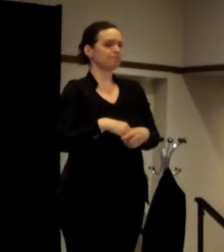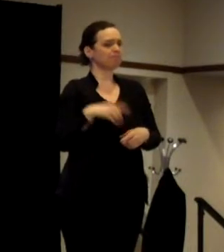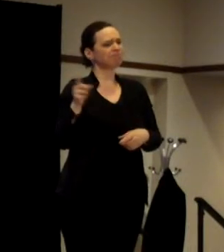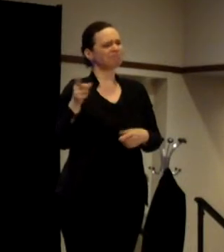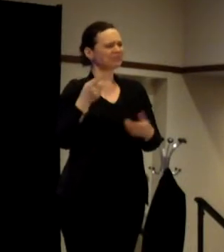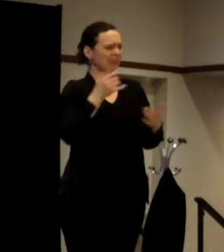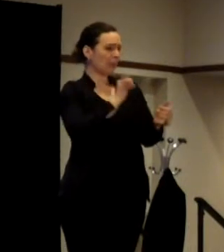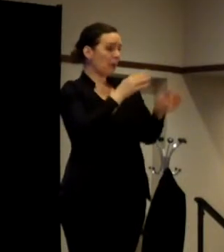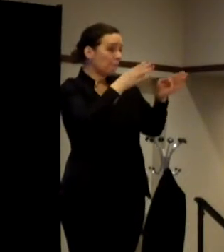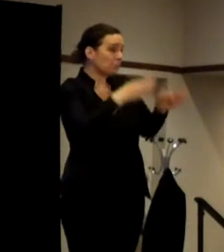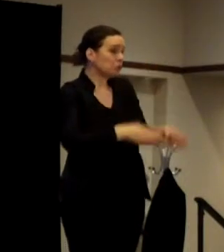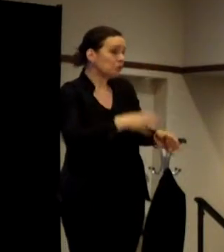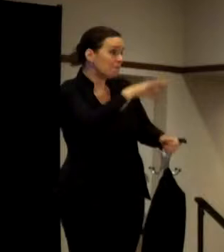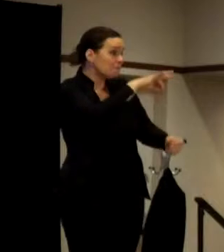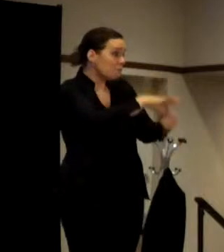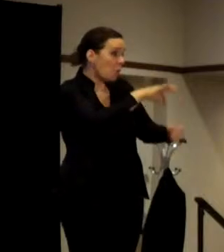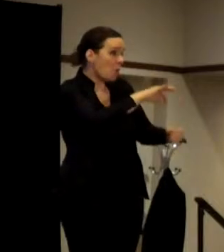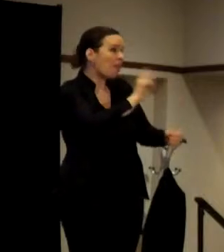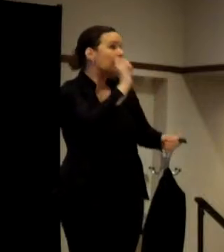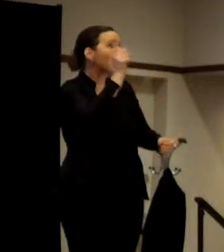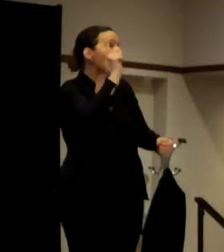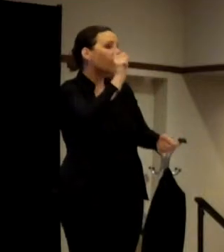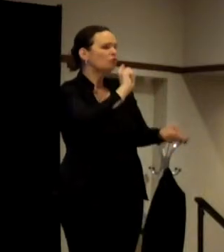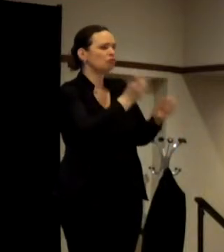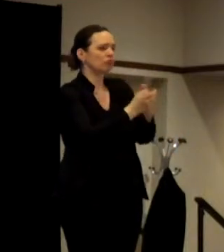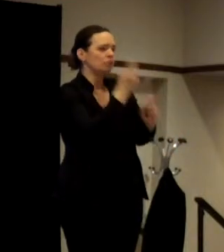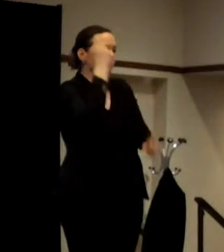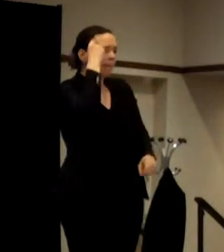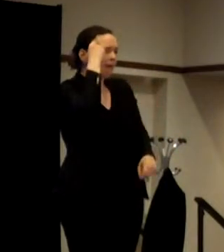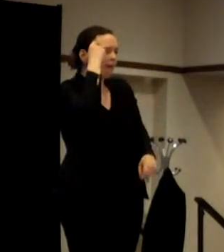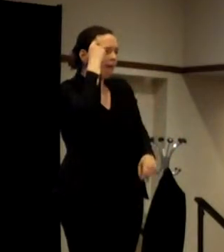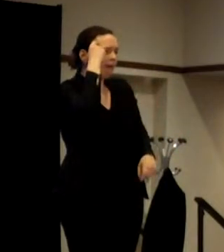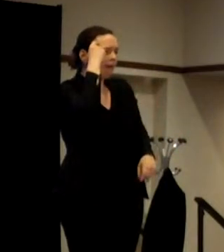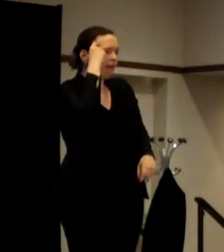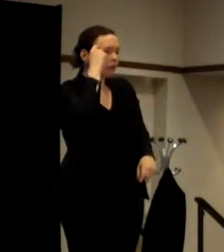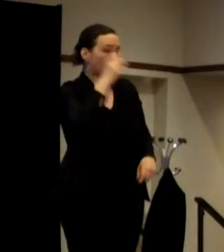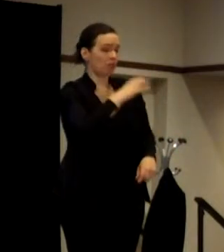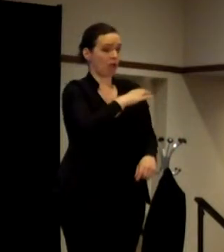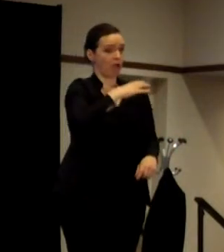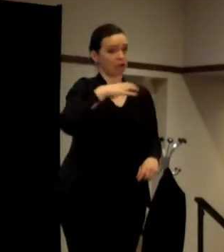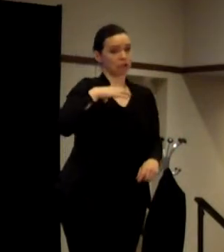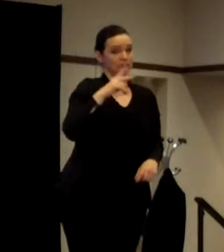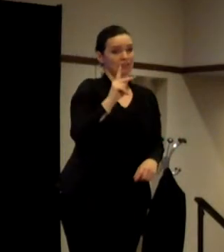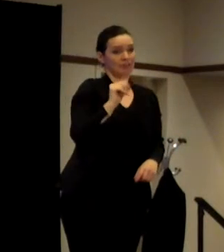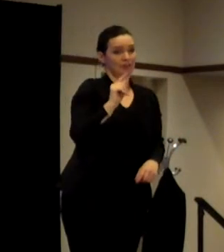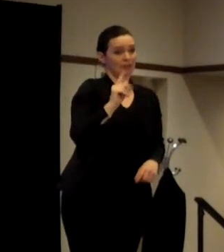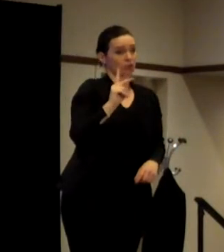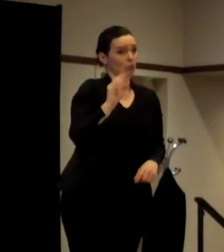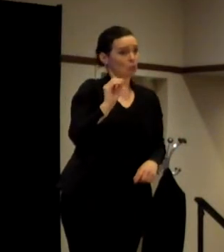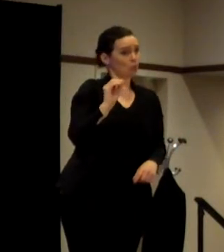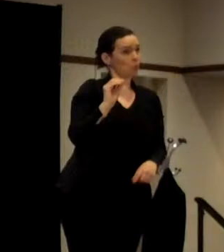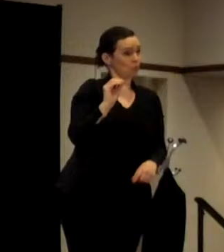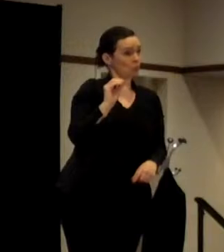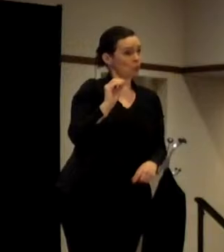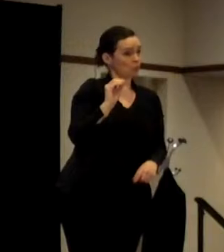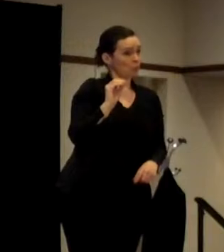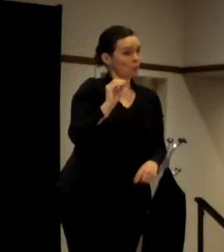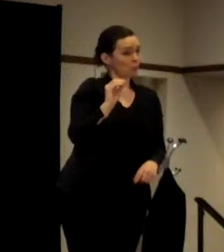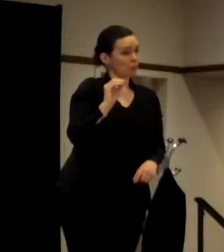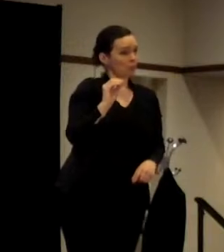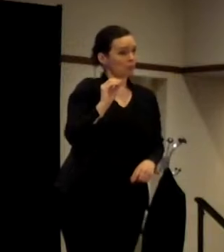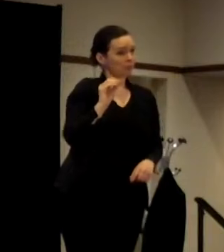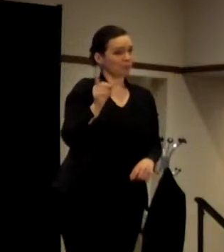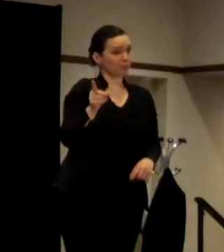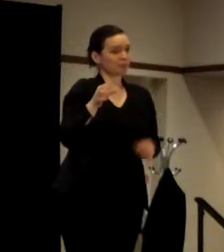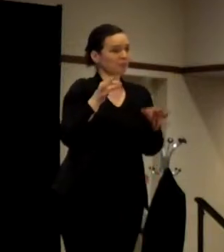congressman today. I think he's an undecided on this, is how I took the conversation. He likes